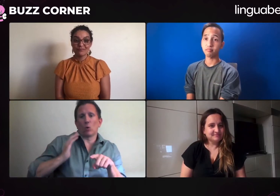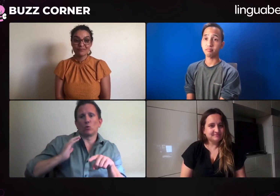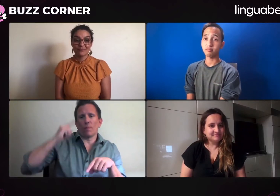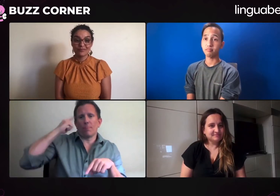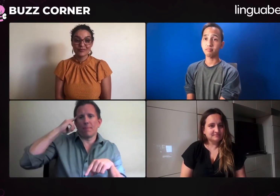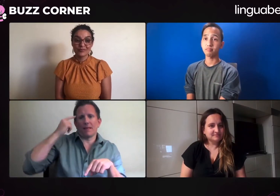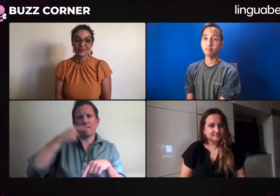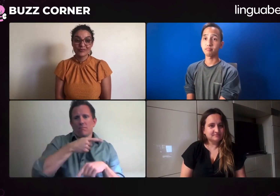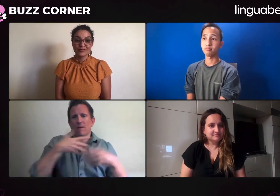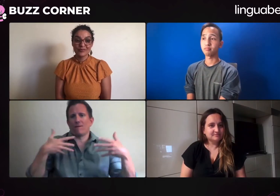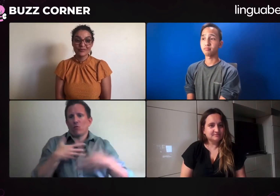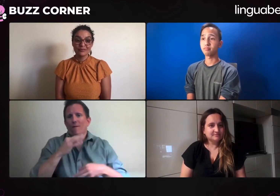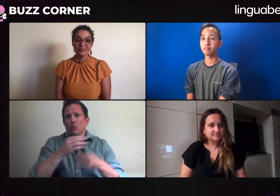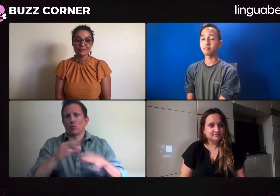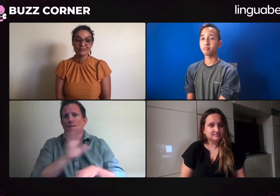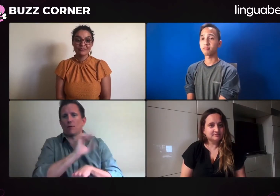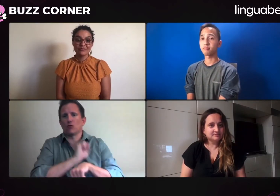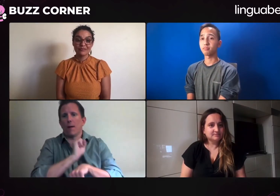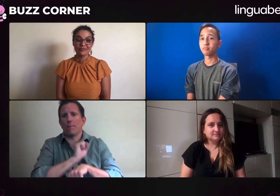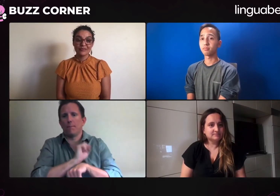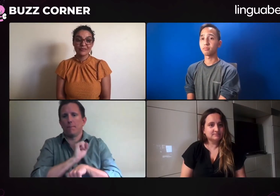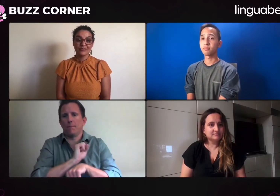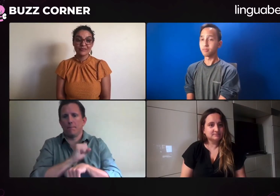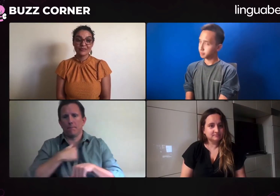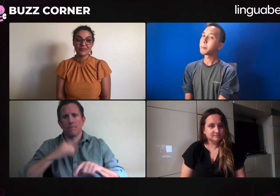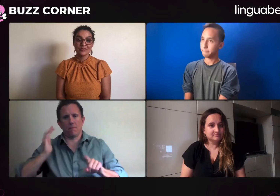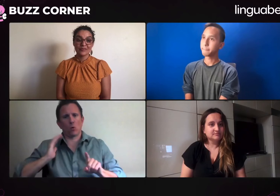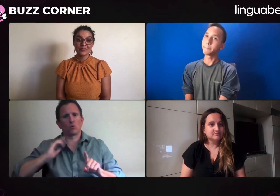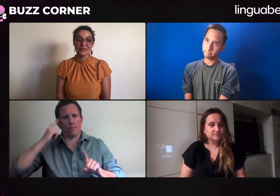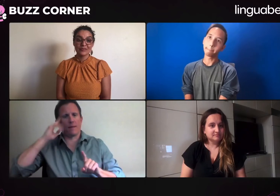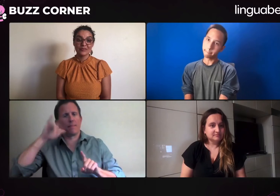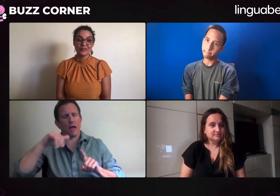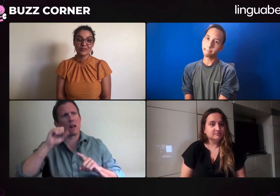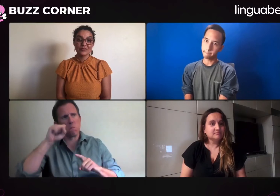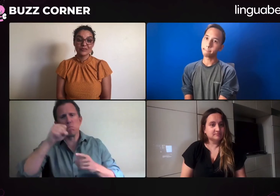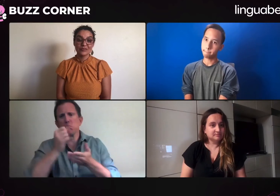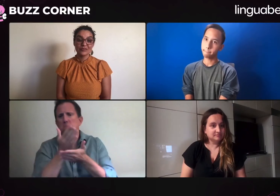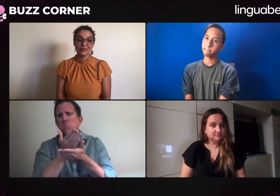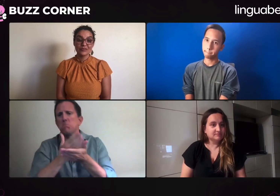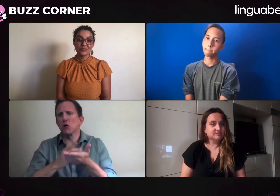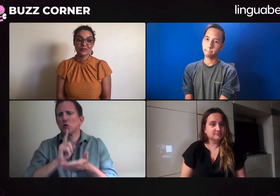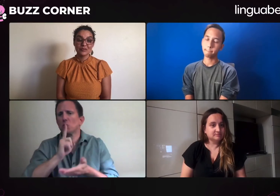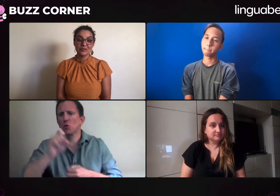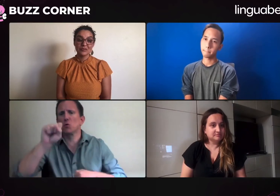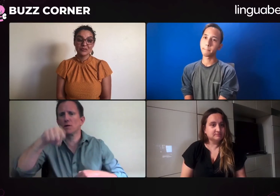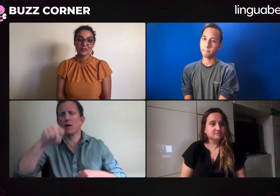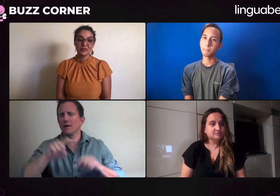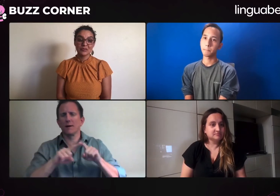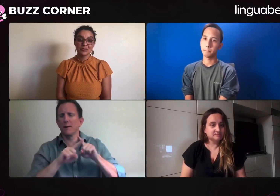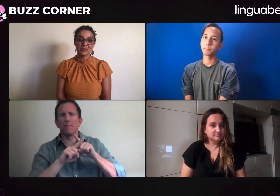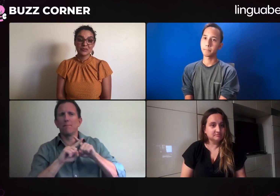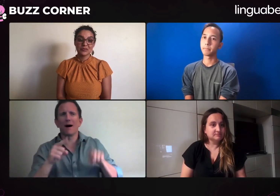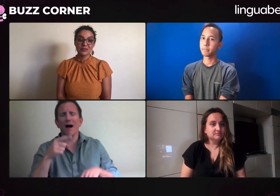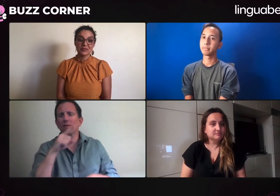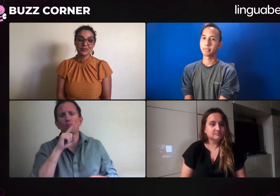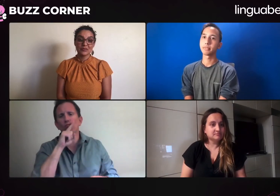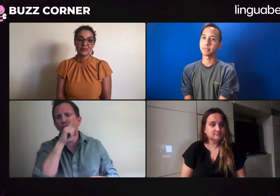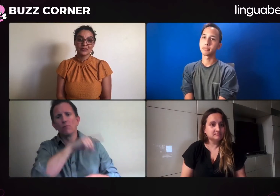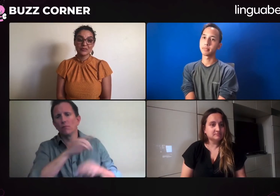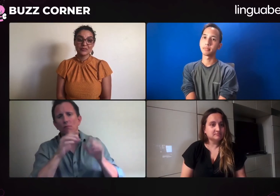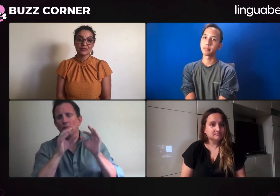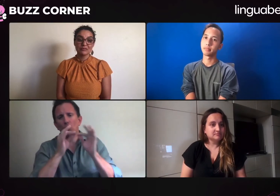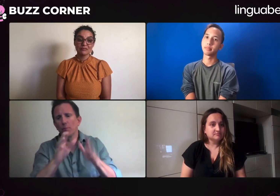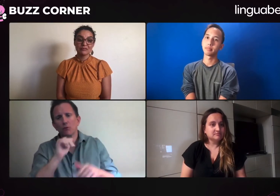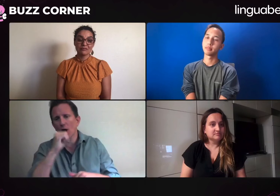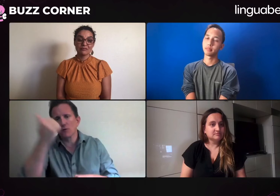true. Bucky, did you want to say something? yeah, and I think that the fear of losing their jobs, like personally,